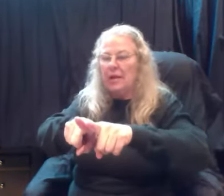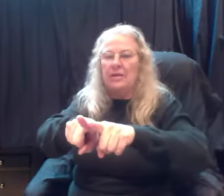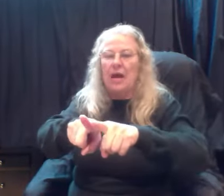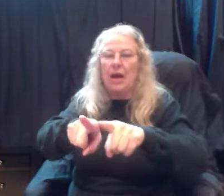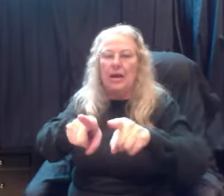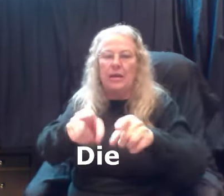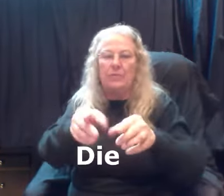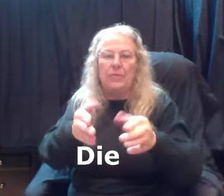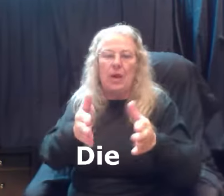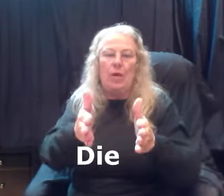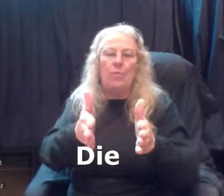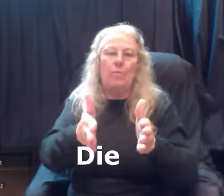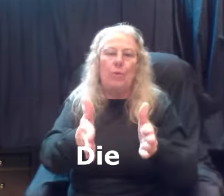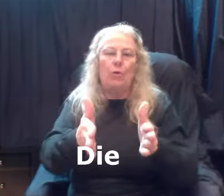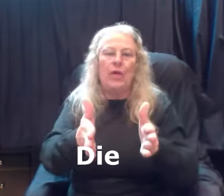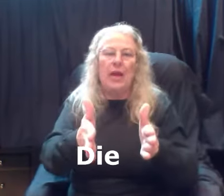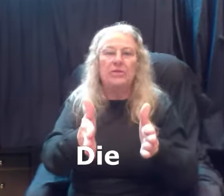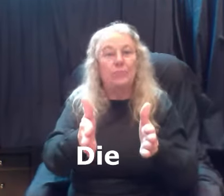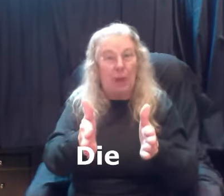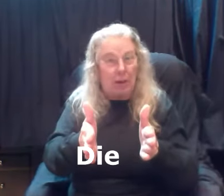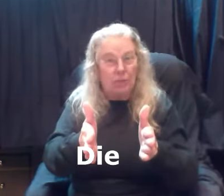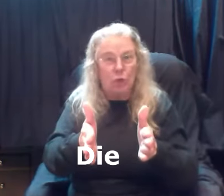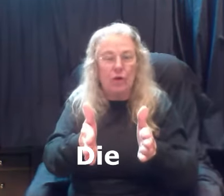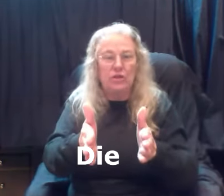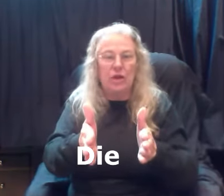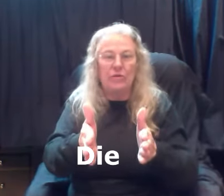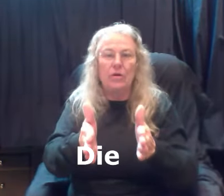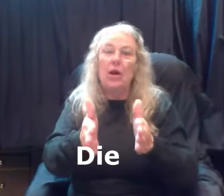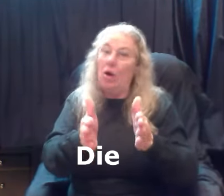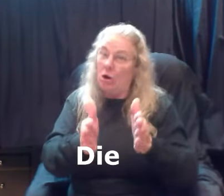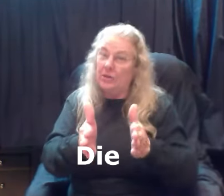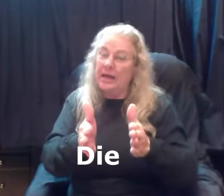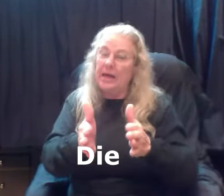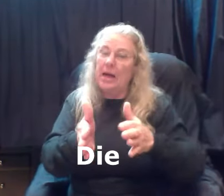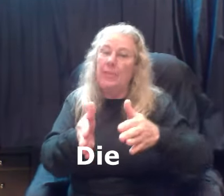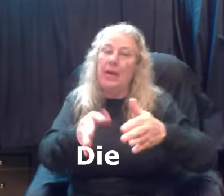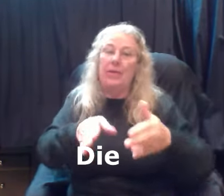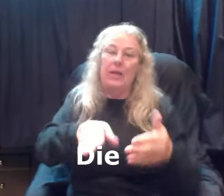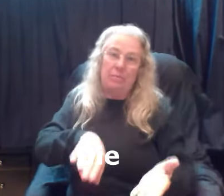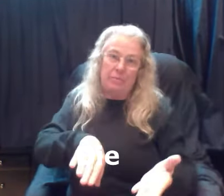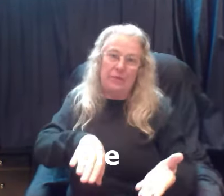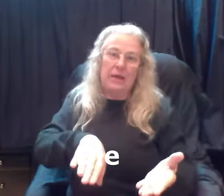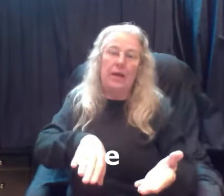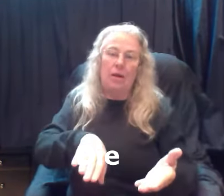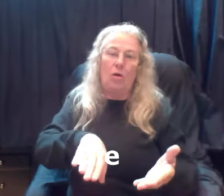Died. Both hands, palm toward each other, are standing up and they keel over.